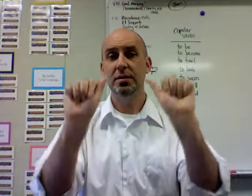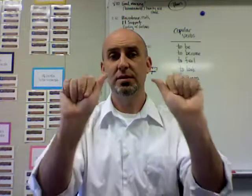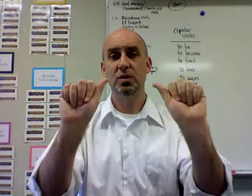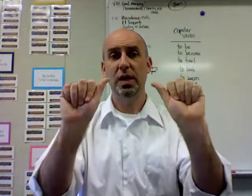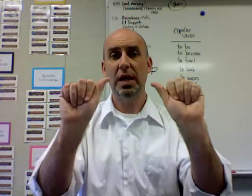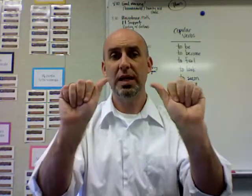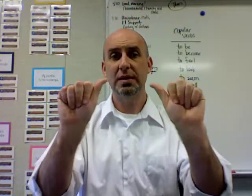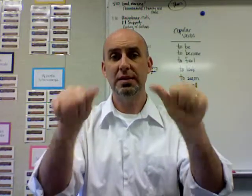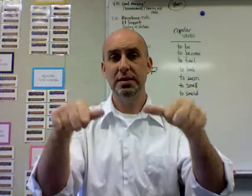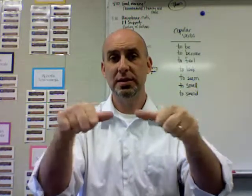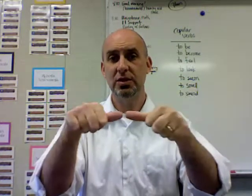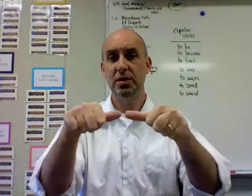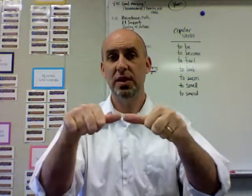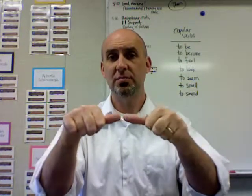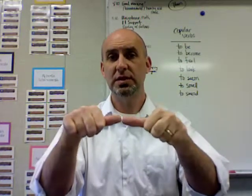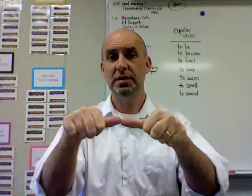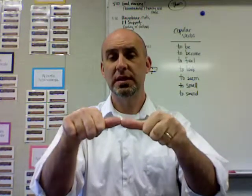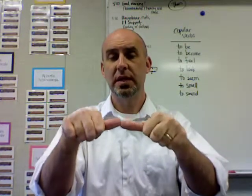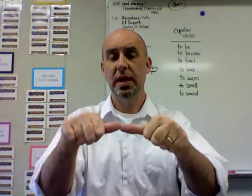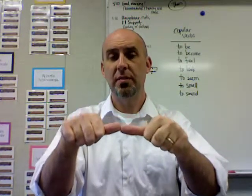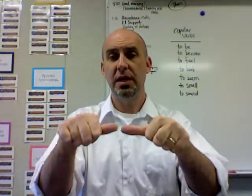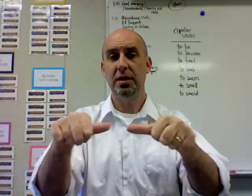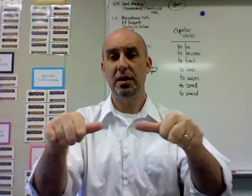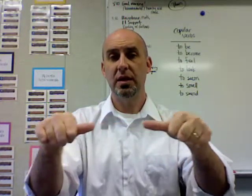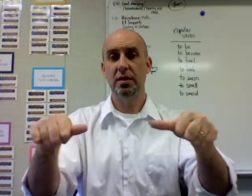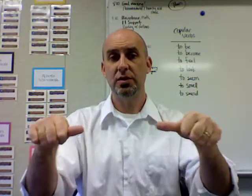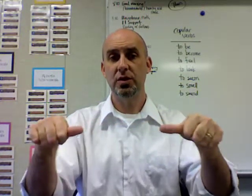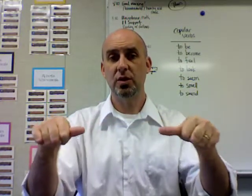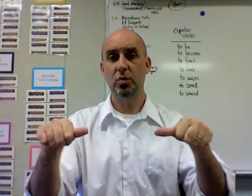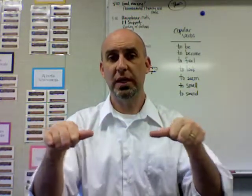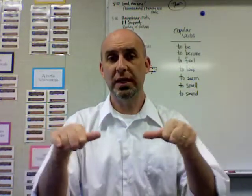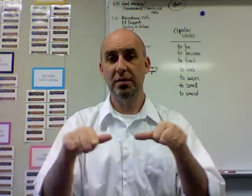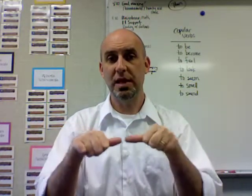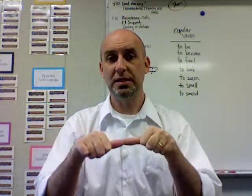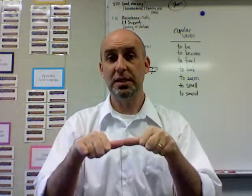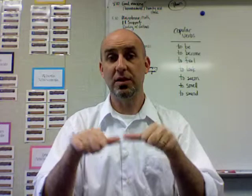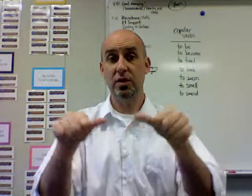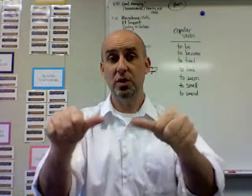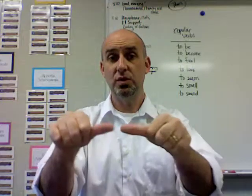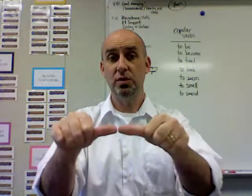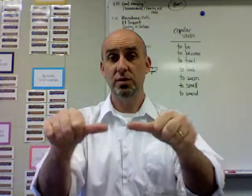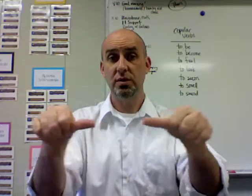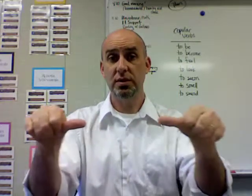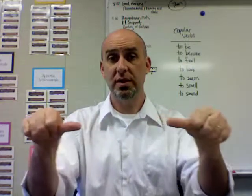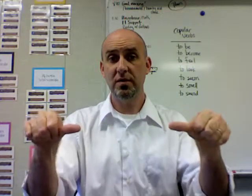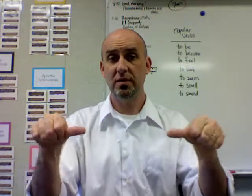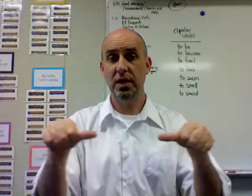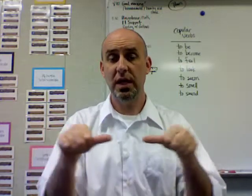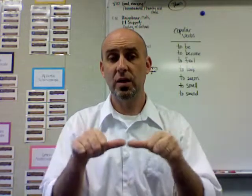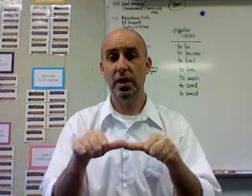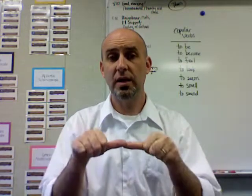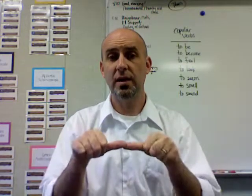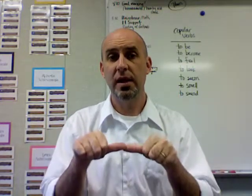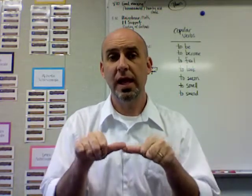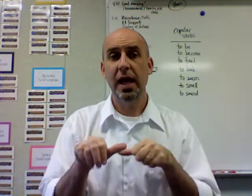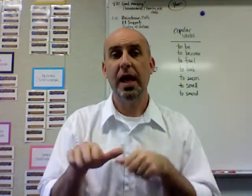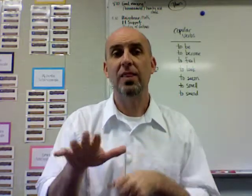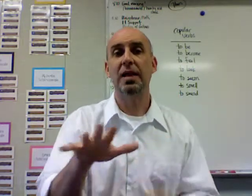two A's. Touch thumbs and make a little circle, bringing them back together closer to yourself. Area. And then add